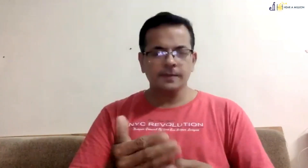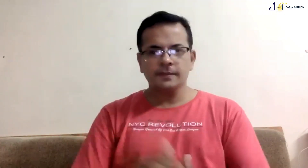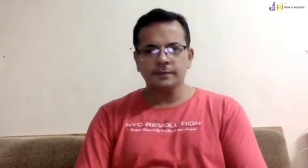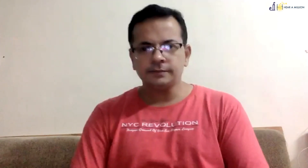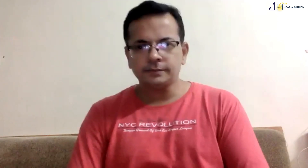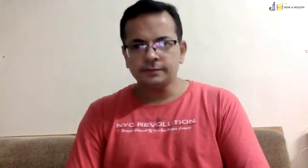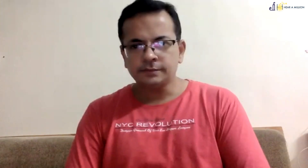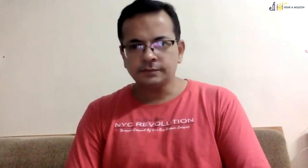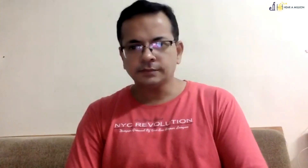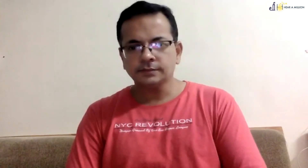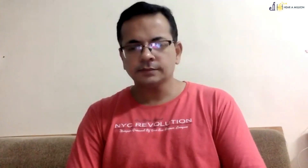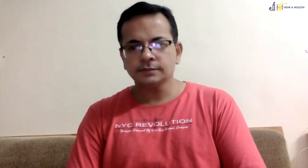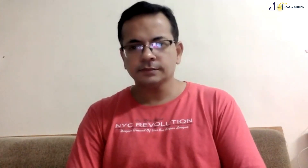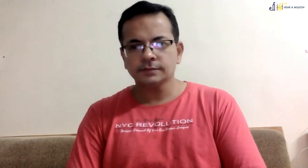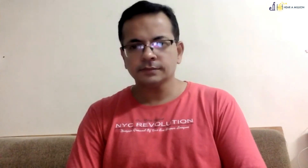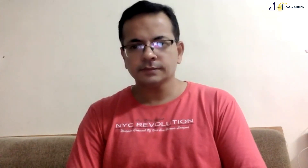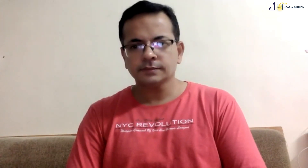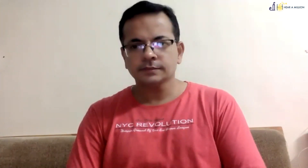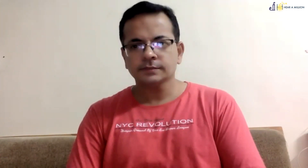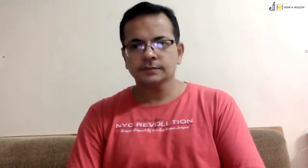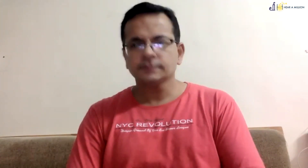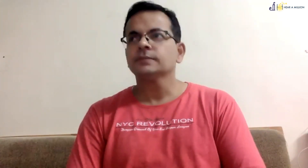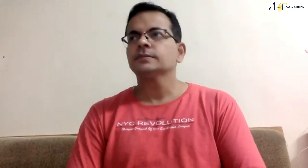have Ravneet, please?